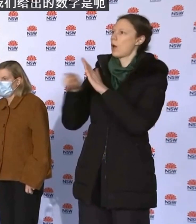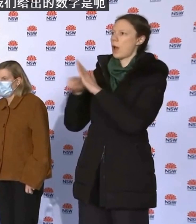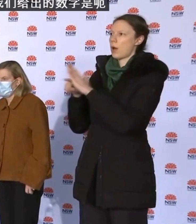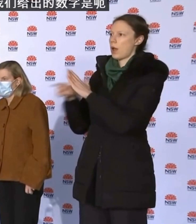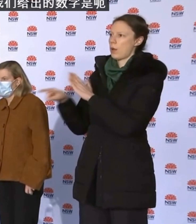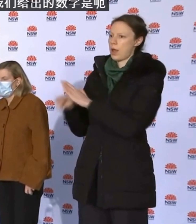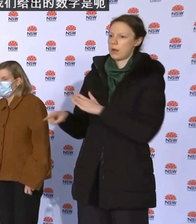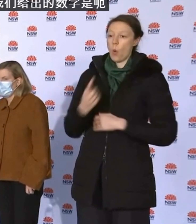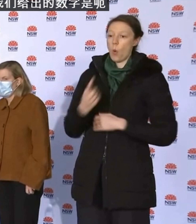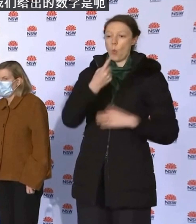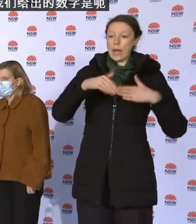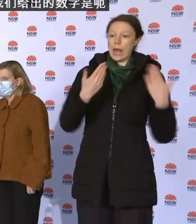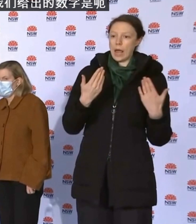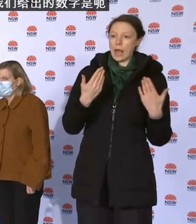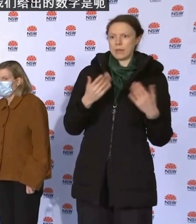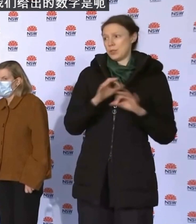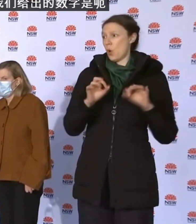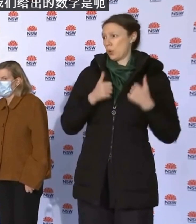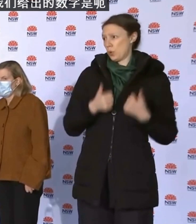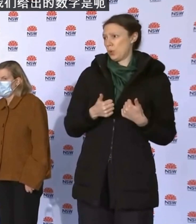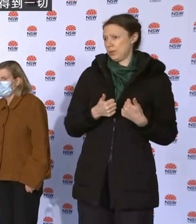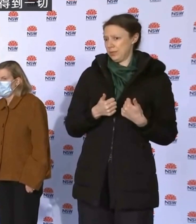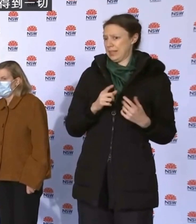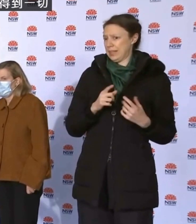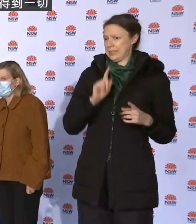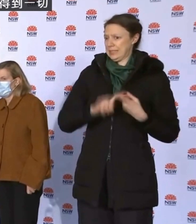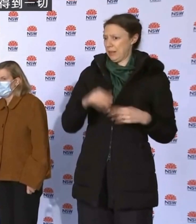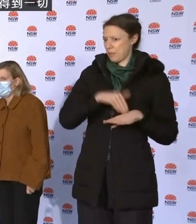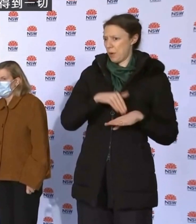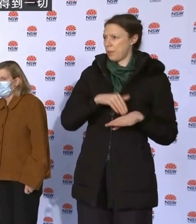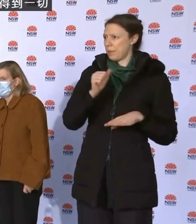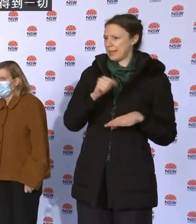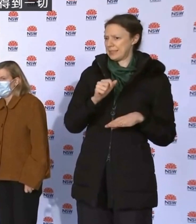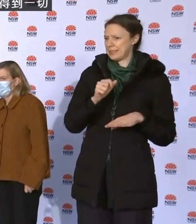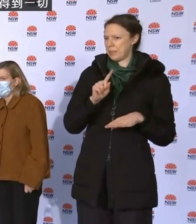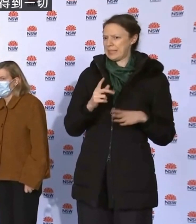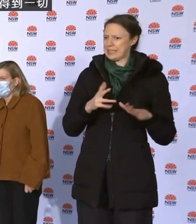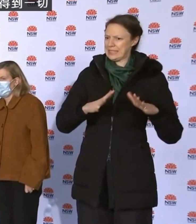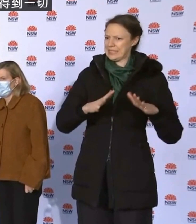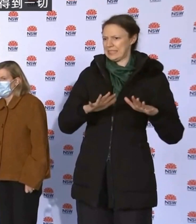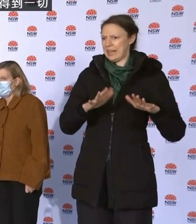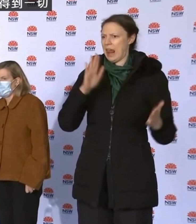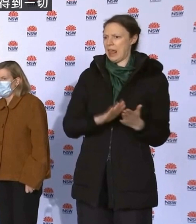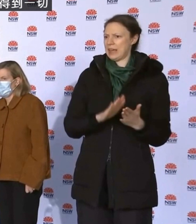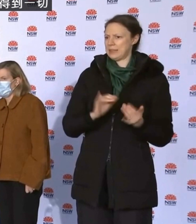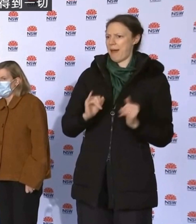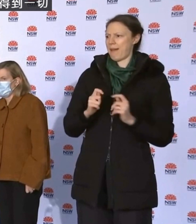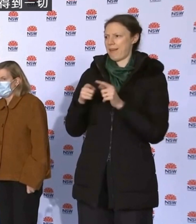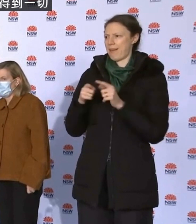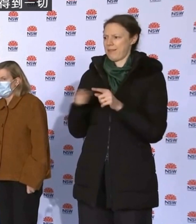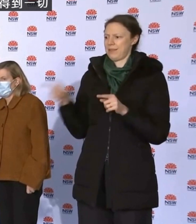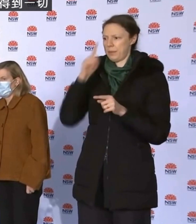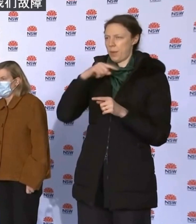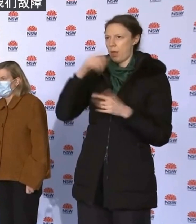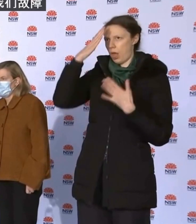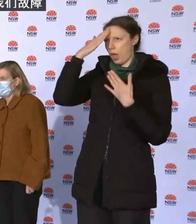home isolating. So the number we give is trying to be as transparent as possible. And please appreciate,